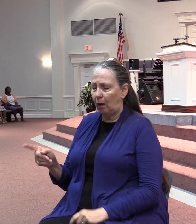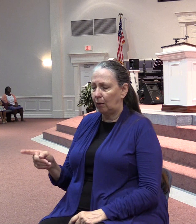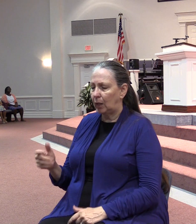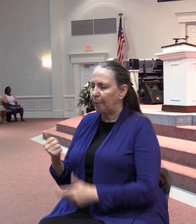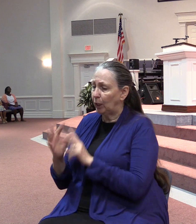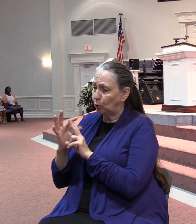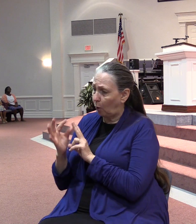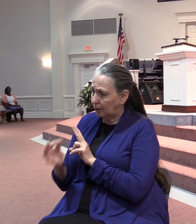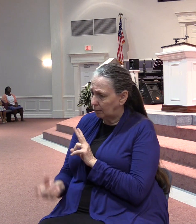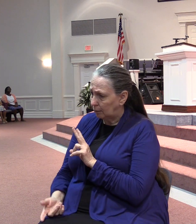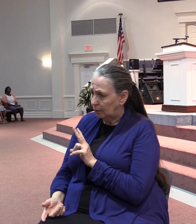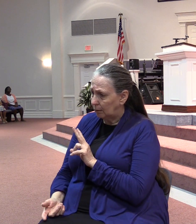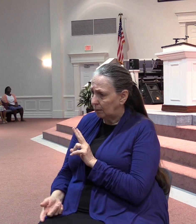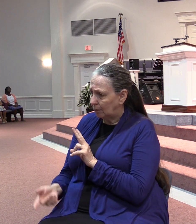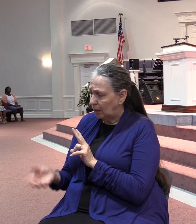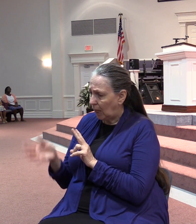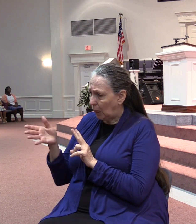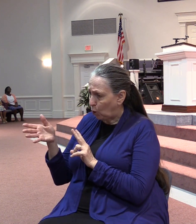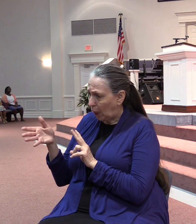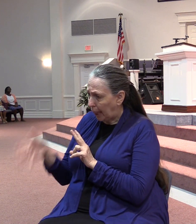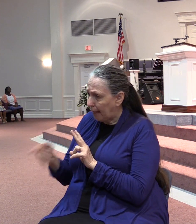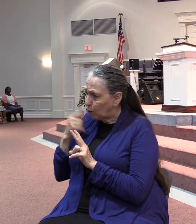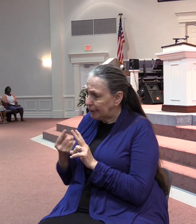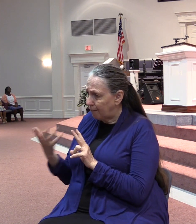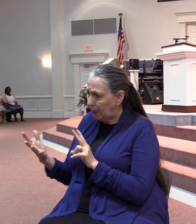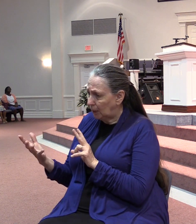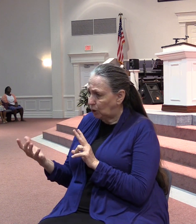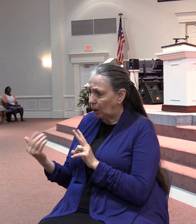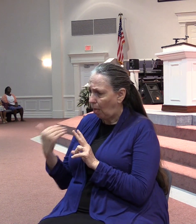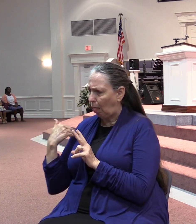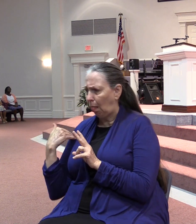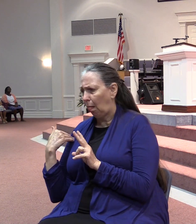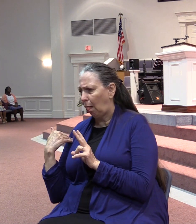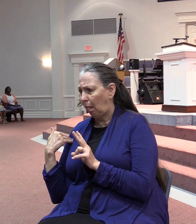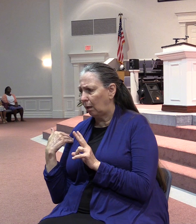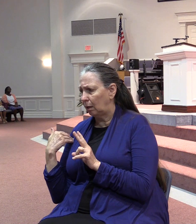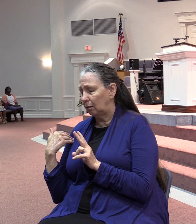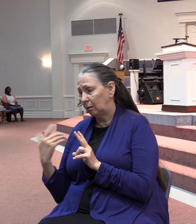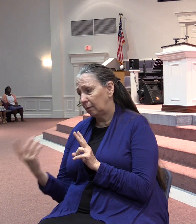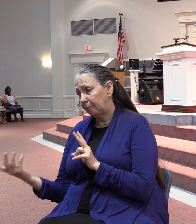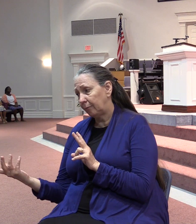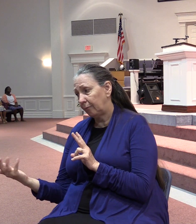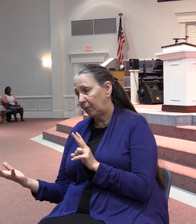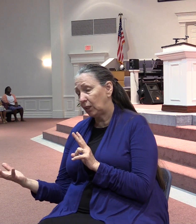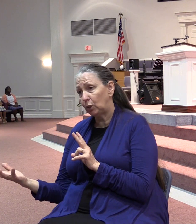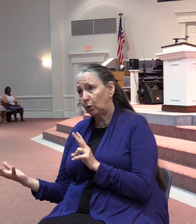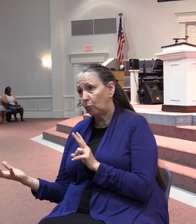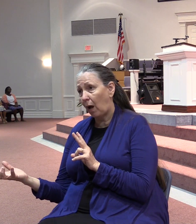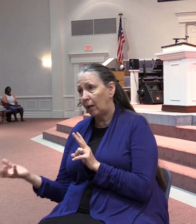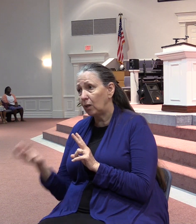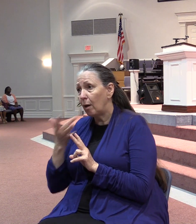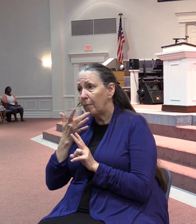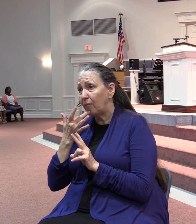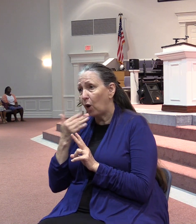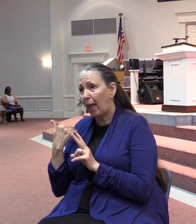her a choice. You can either leave your water pot that's been on your shoulder. You can drink from this well and leave that water pot and never carry